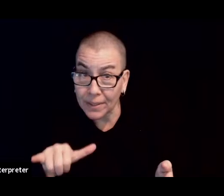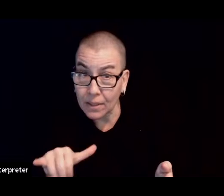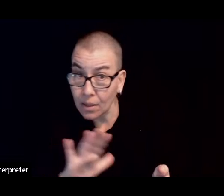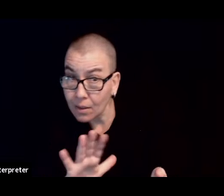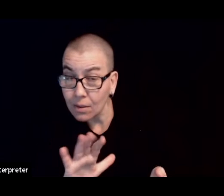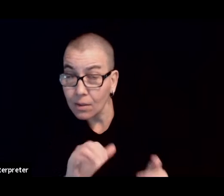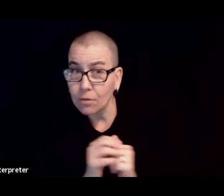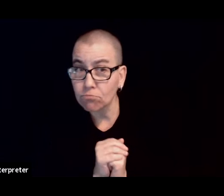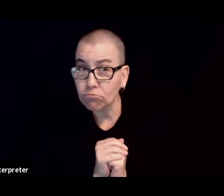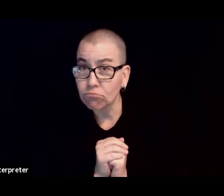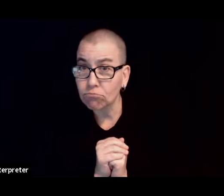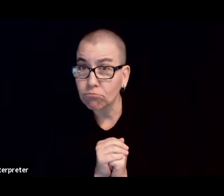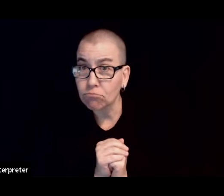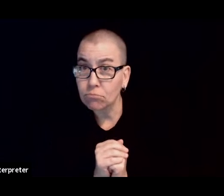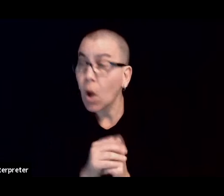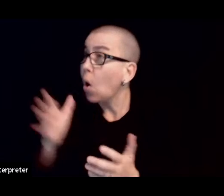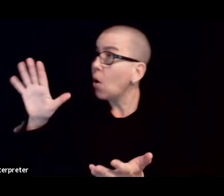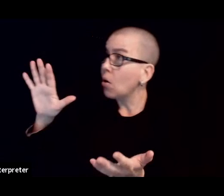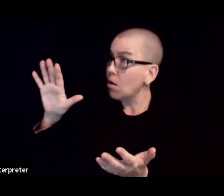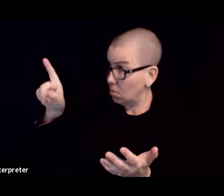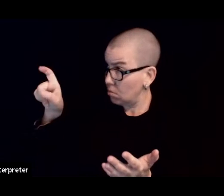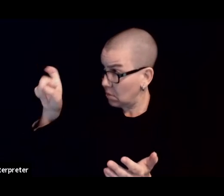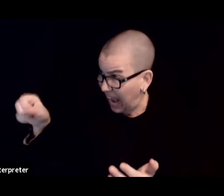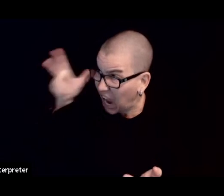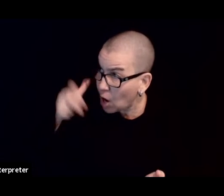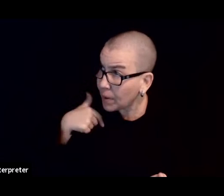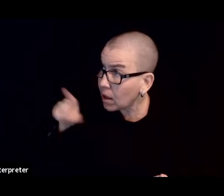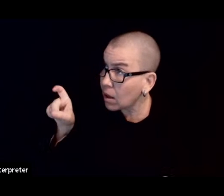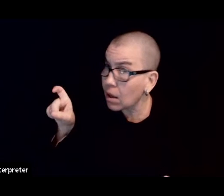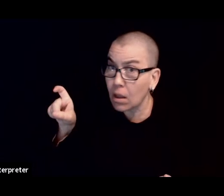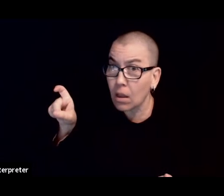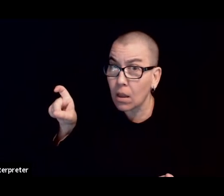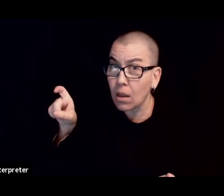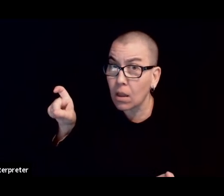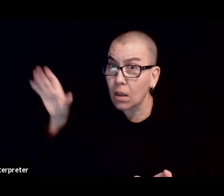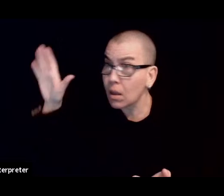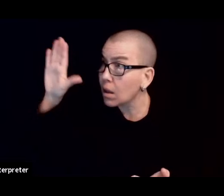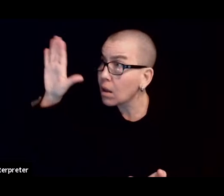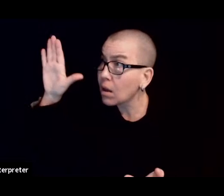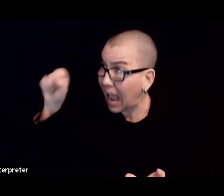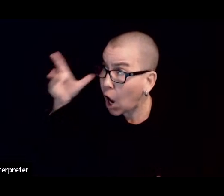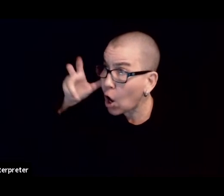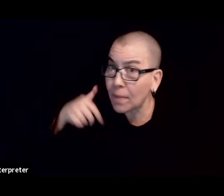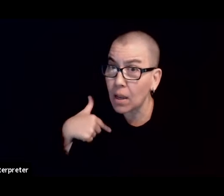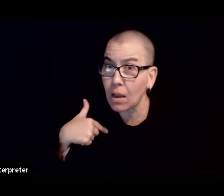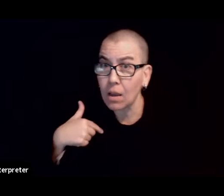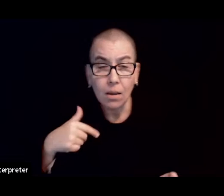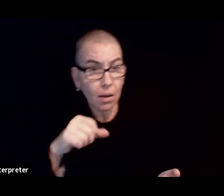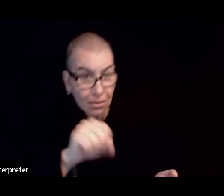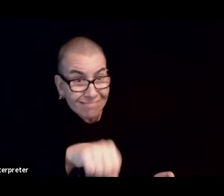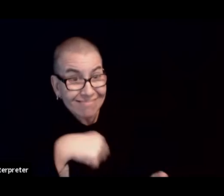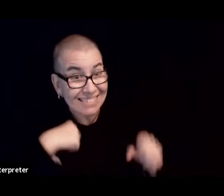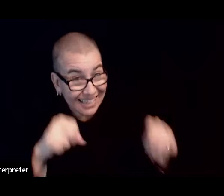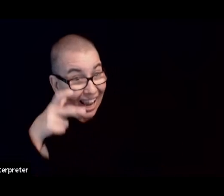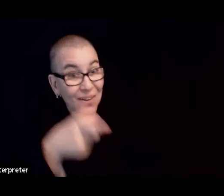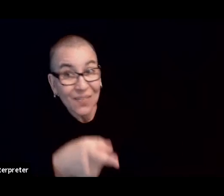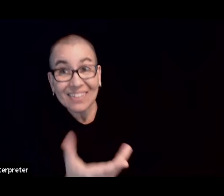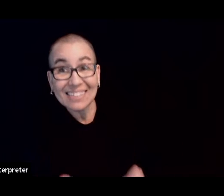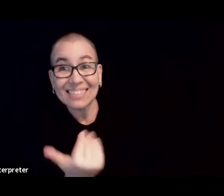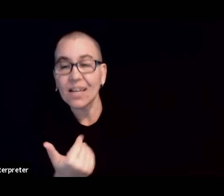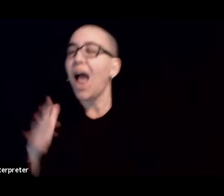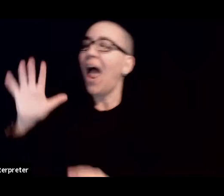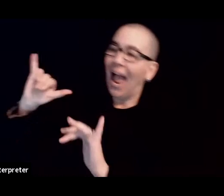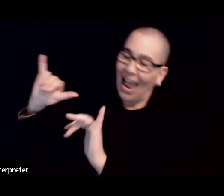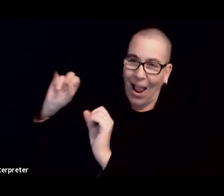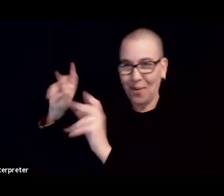Yes, can you hear me? Yes. Hello? We can hear you now, Jeremy. We can hear you now. Okay. Sorry about that. Yeah, I was just asking, I mean,